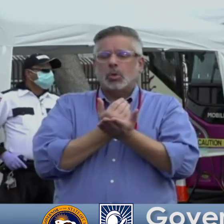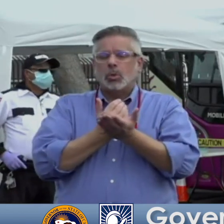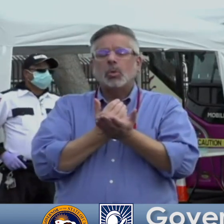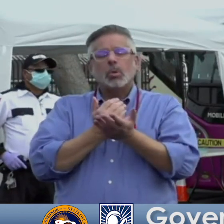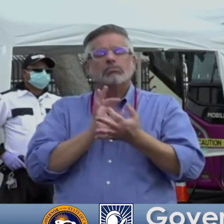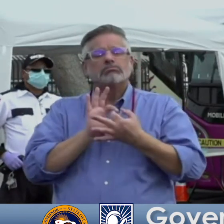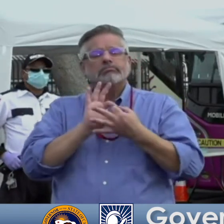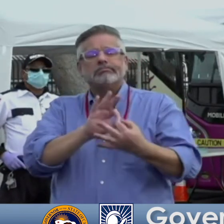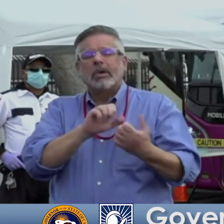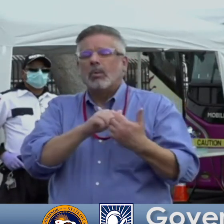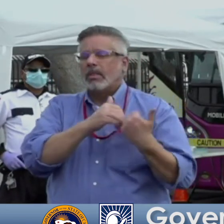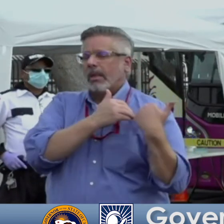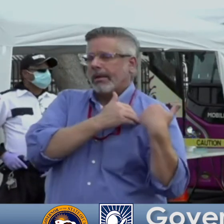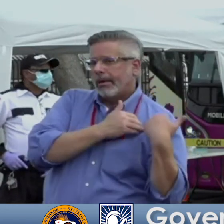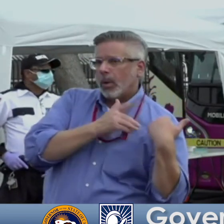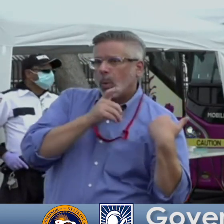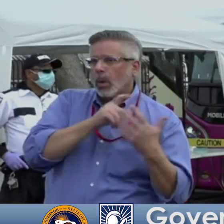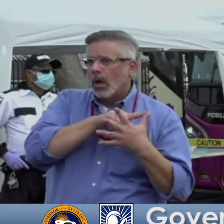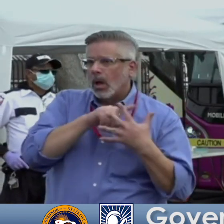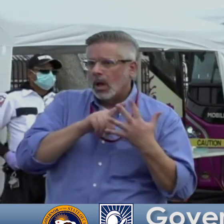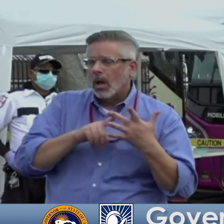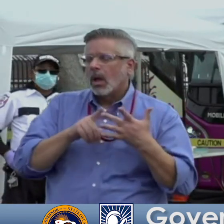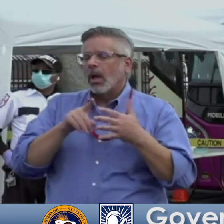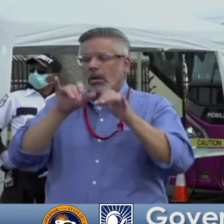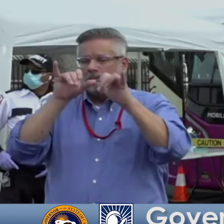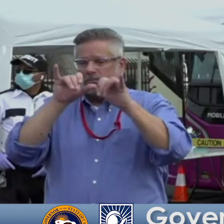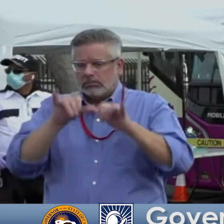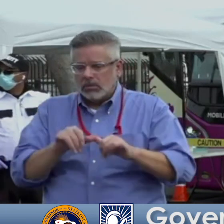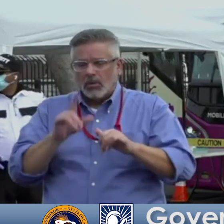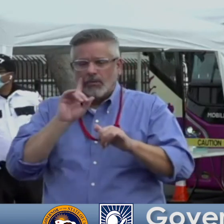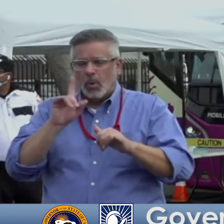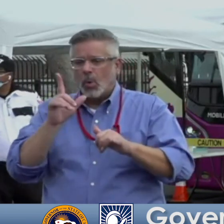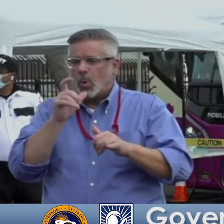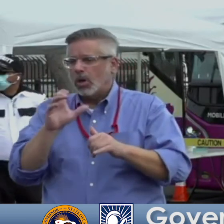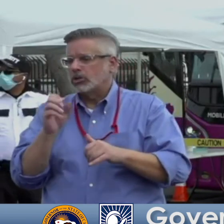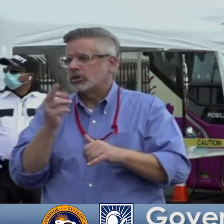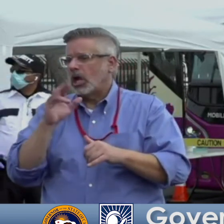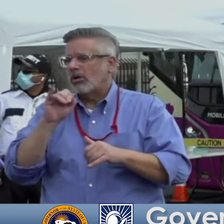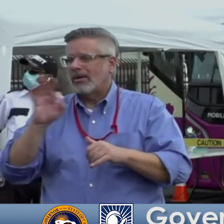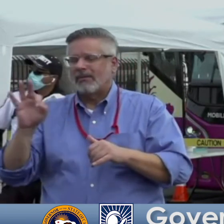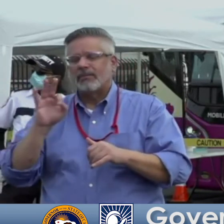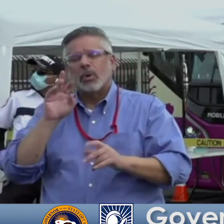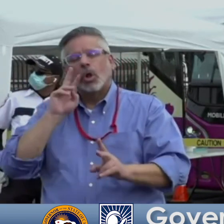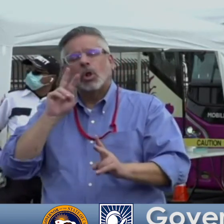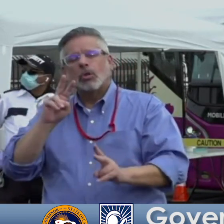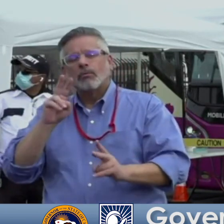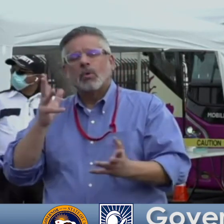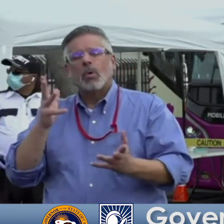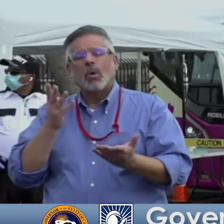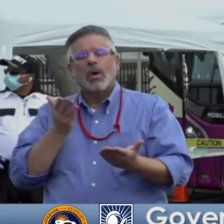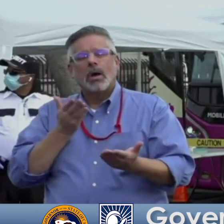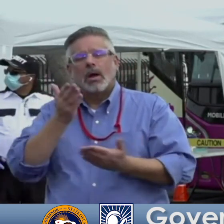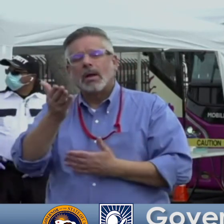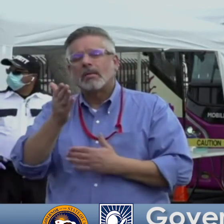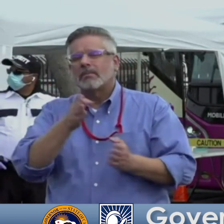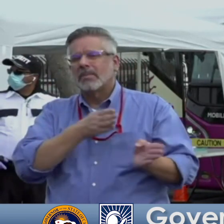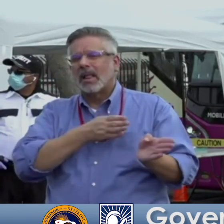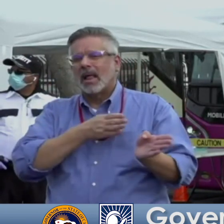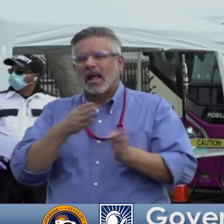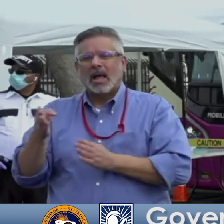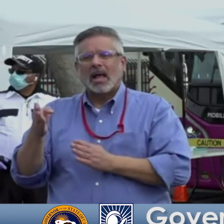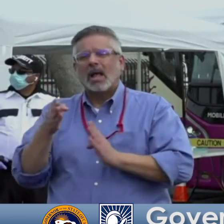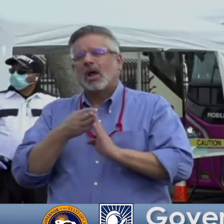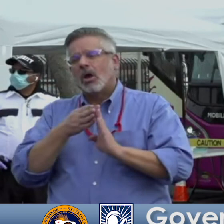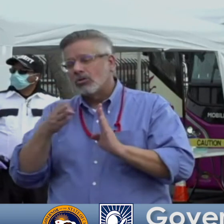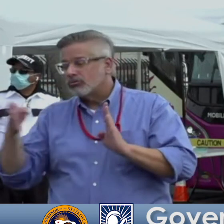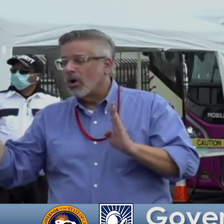accountability, new planning metrics that include county sheriffs, and we look forward to submittal of the plans across